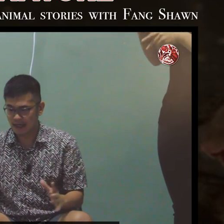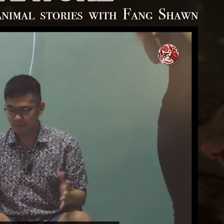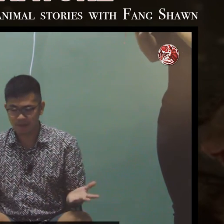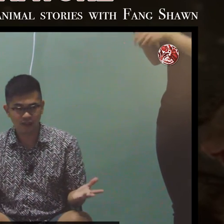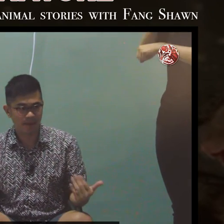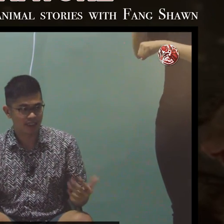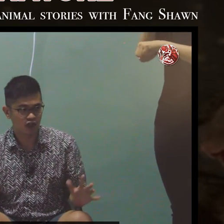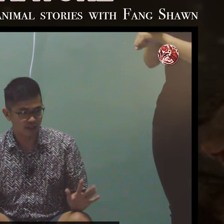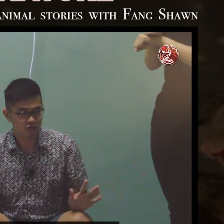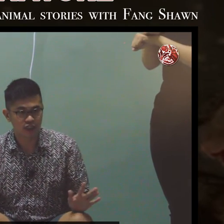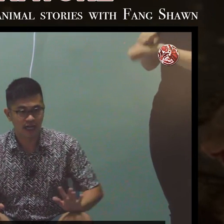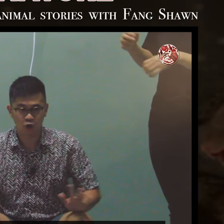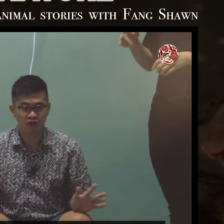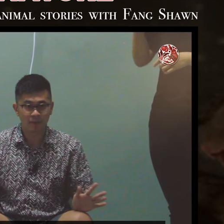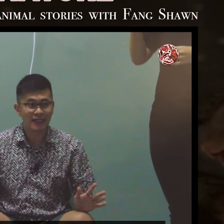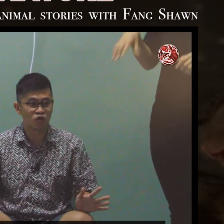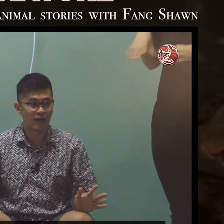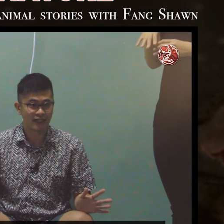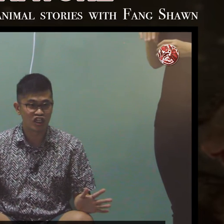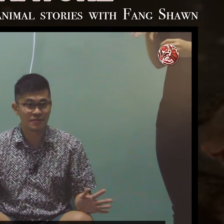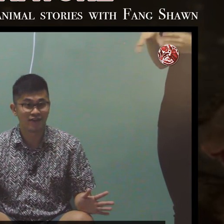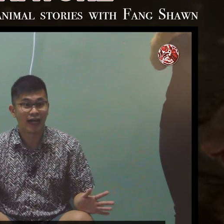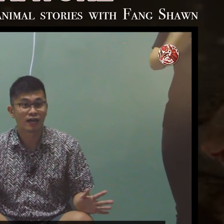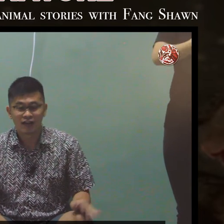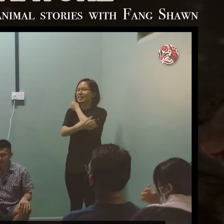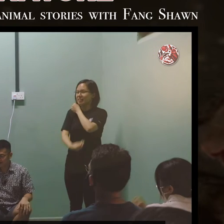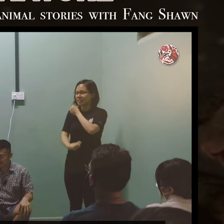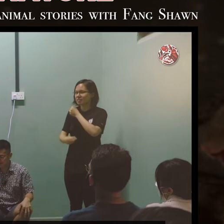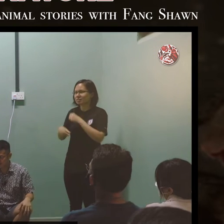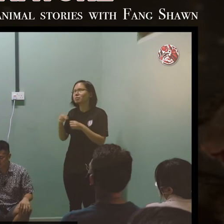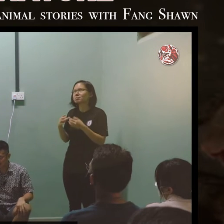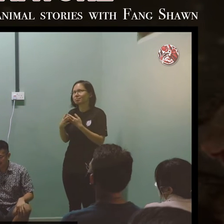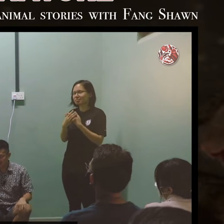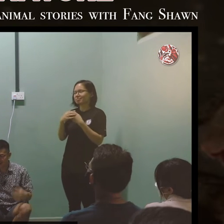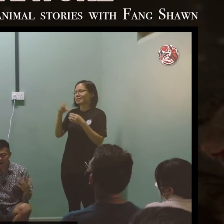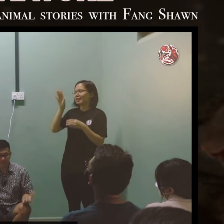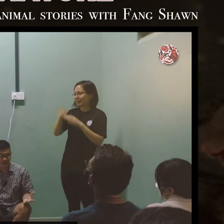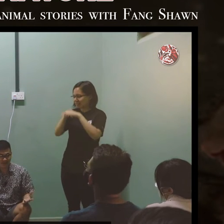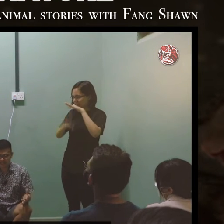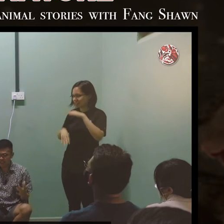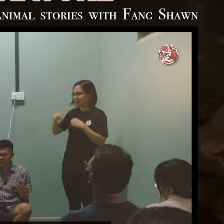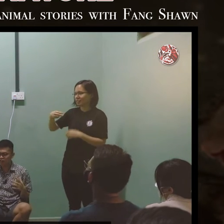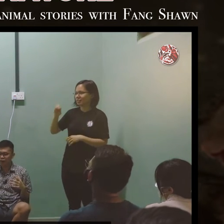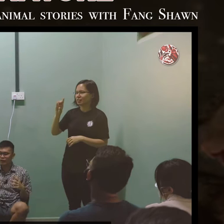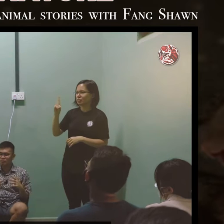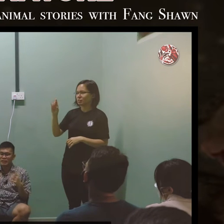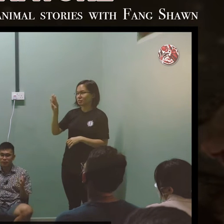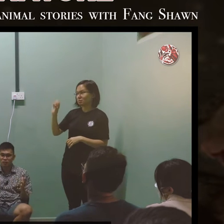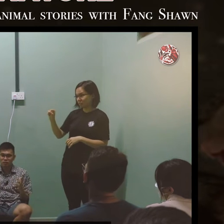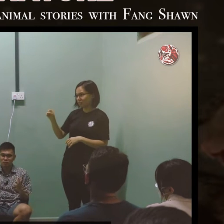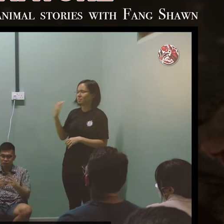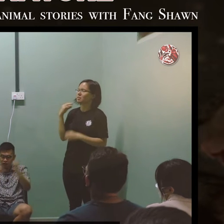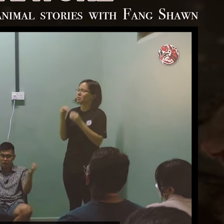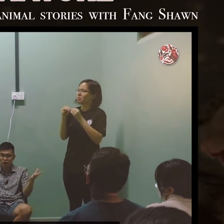And people like myself included, I don't have 1 million to buy a HDB flat lah. Okay, so it's very complex. And as much as I want